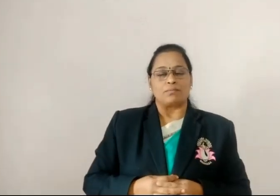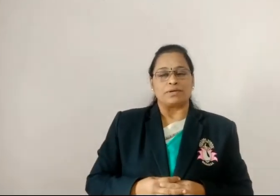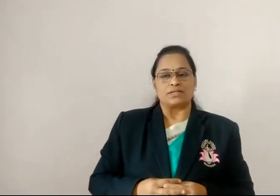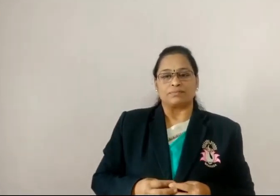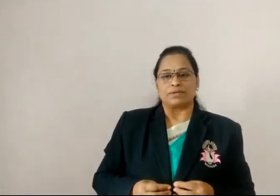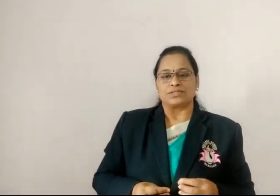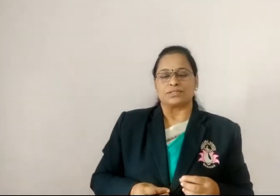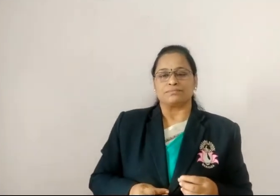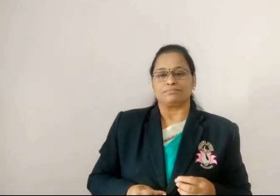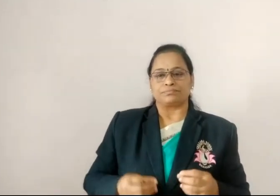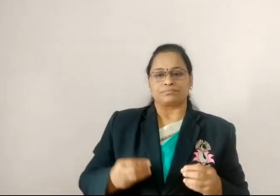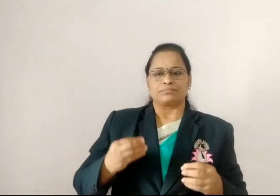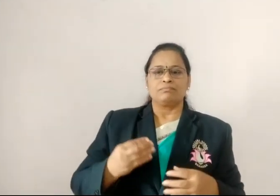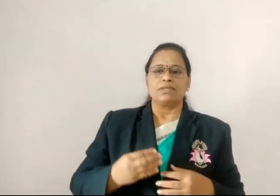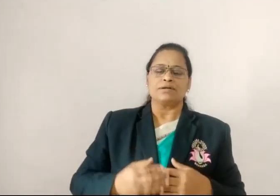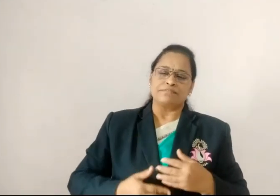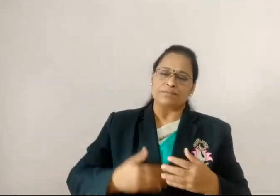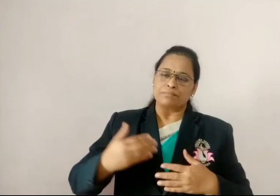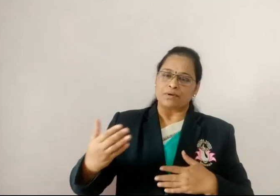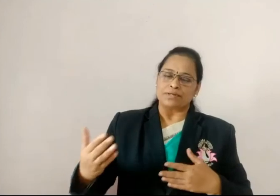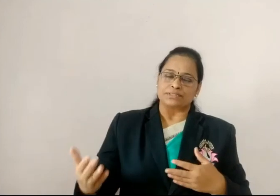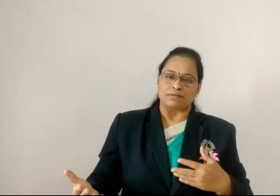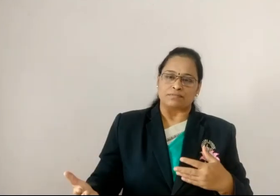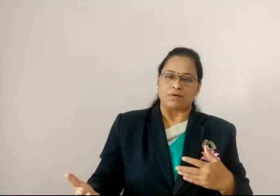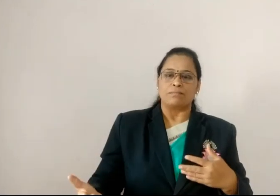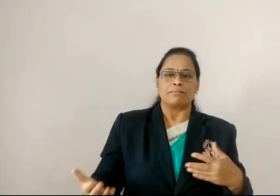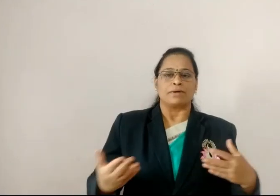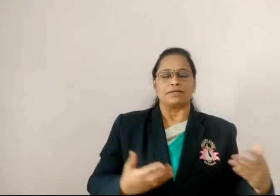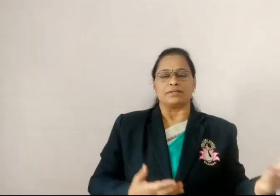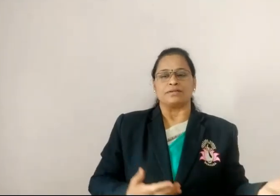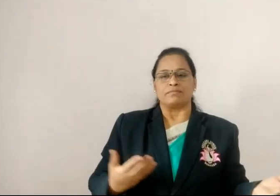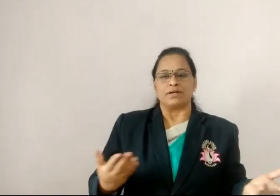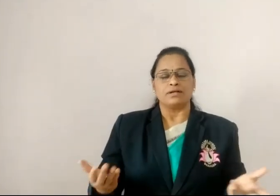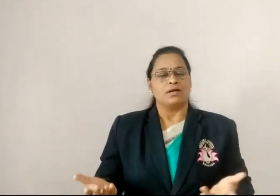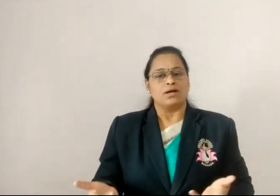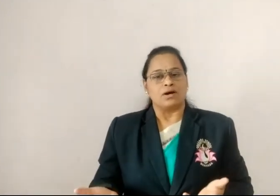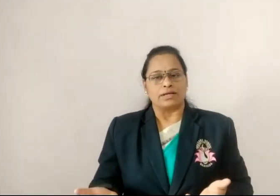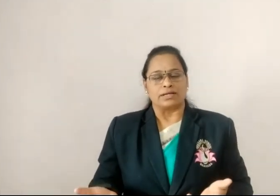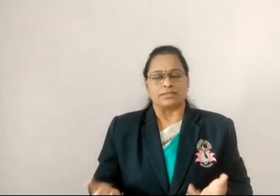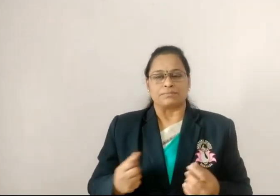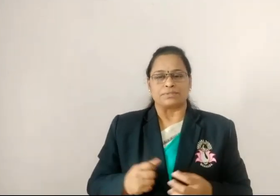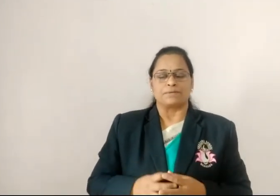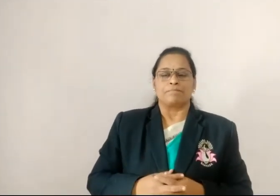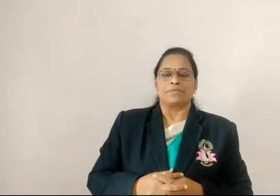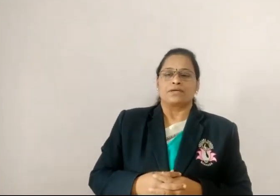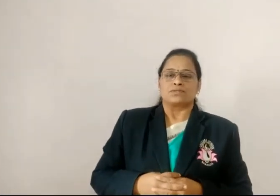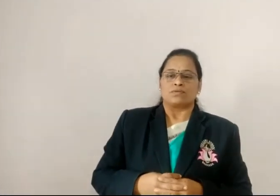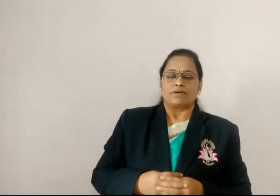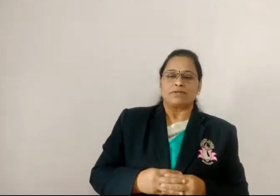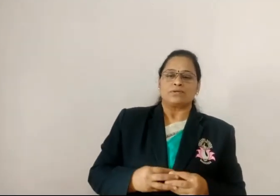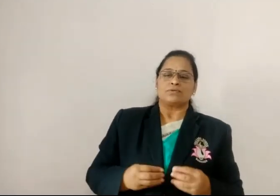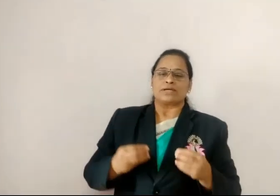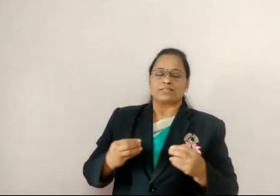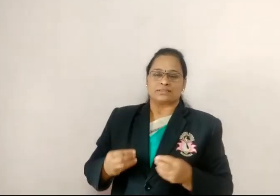anaerobic respiration? Different products are formed in the different organisms. So when we do